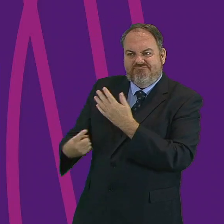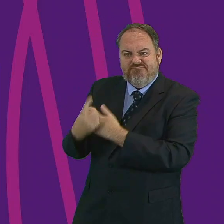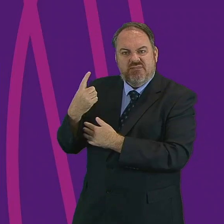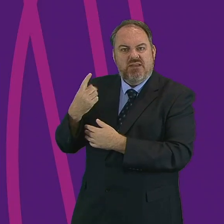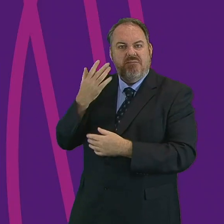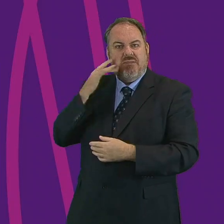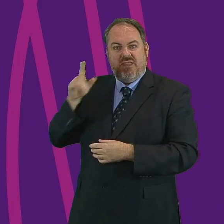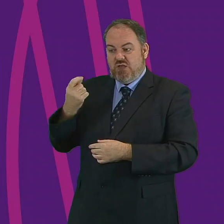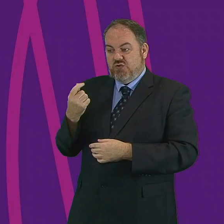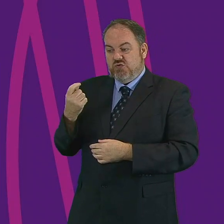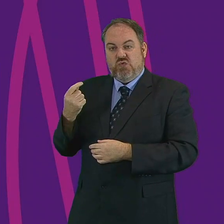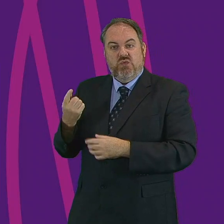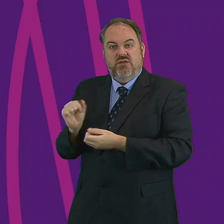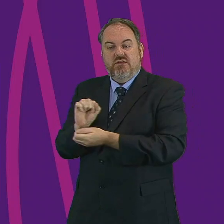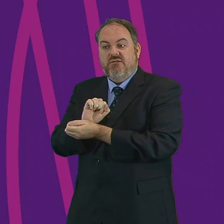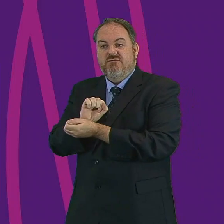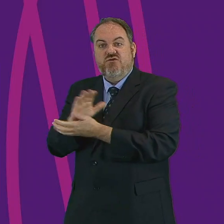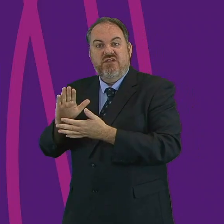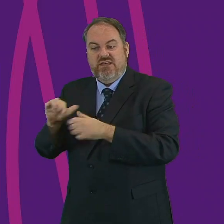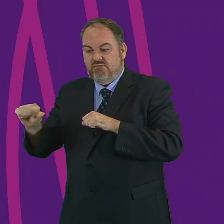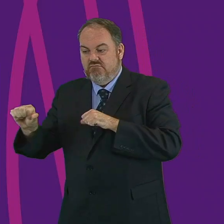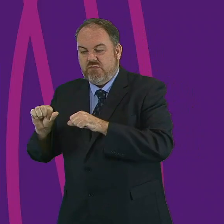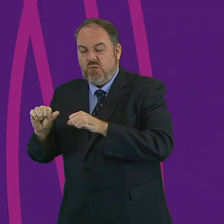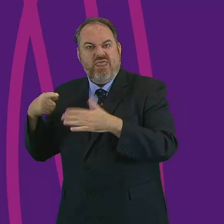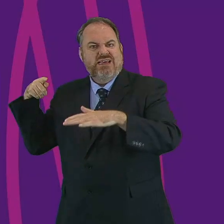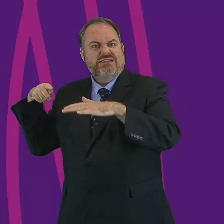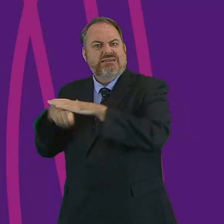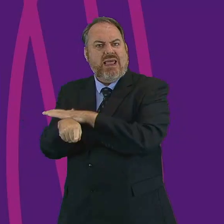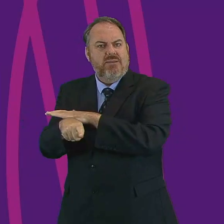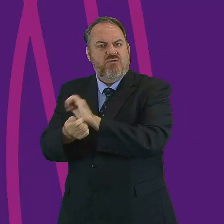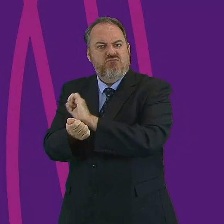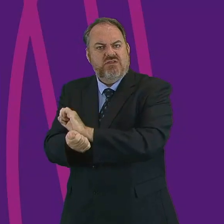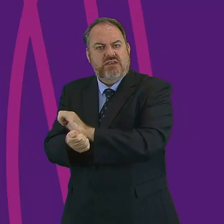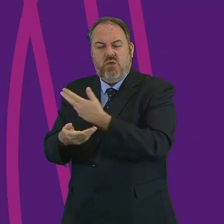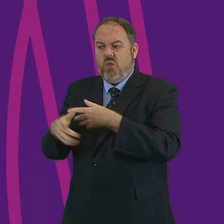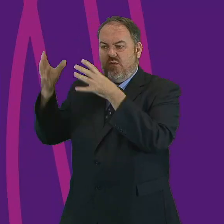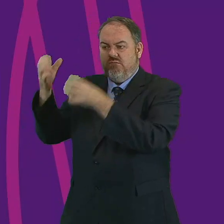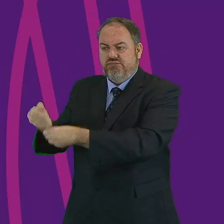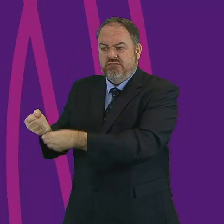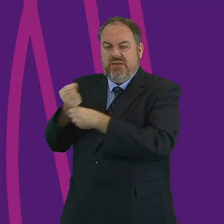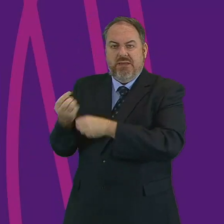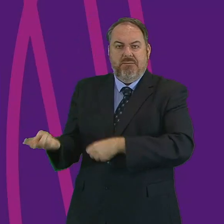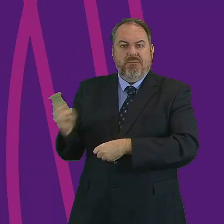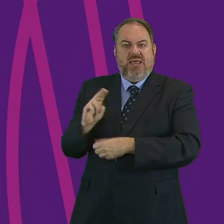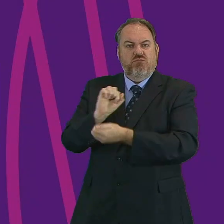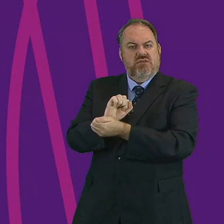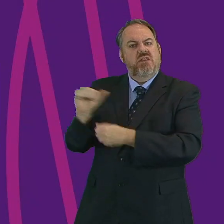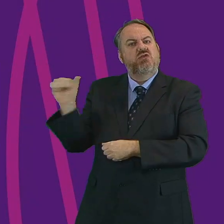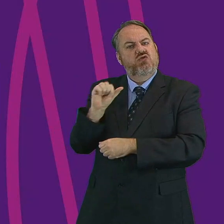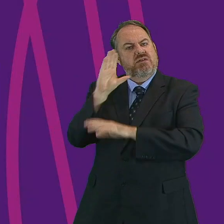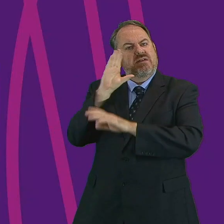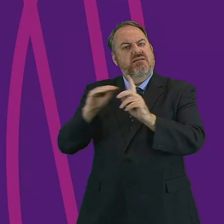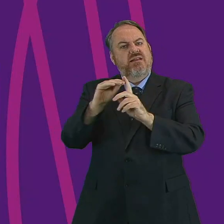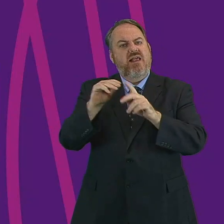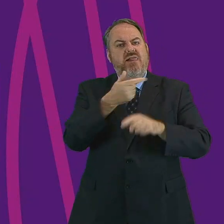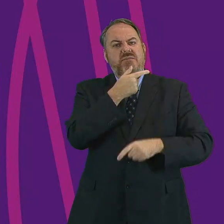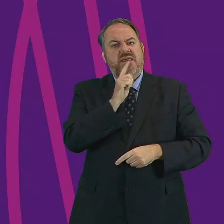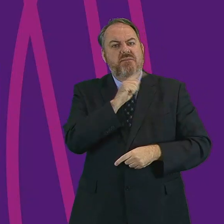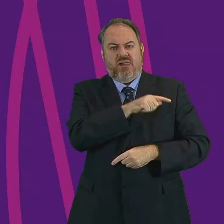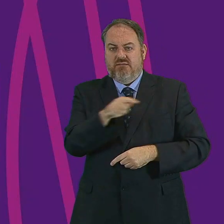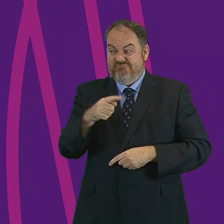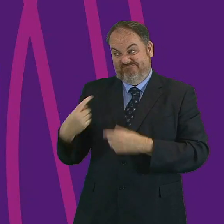is eligible for temporary release, if they abscond from prison, if they return to prison for any reason connected to the victim's case, and crucially,